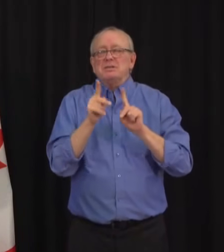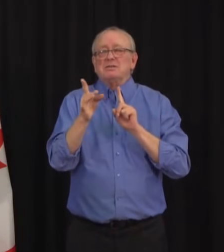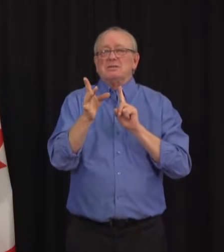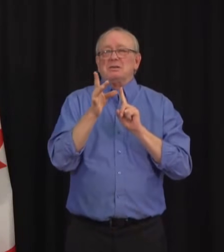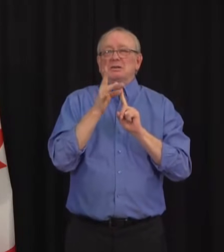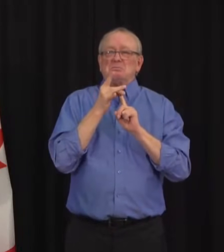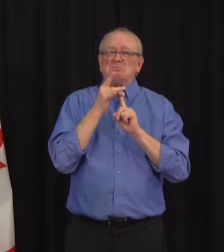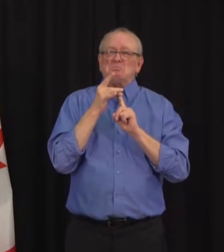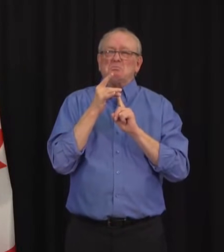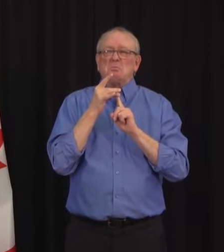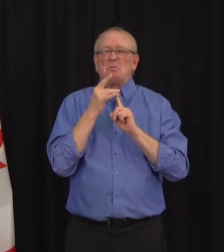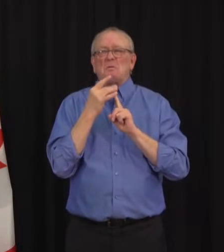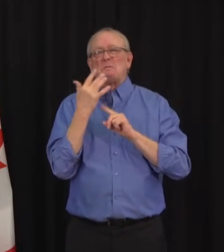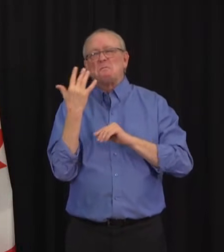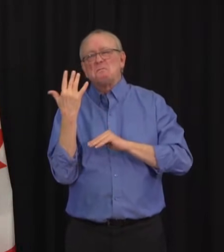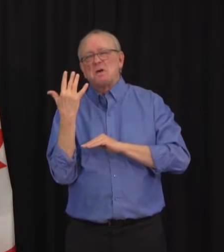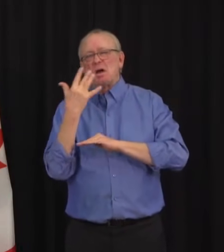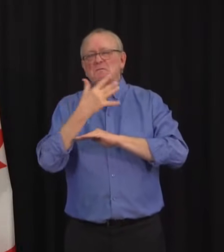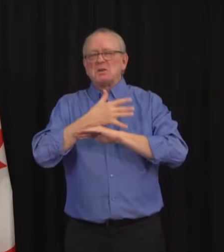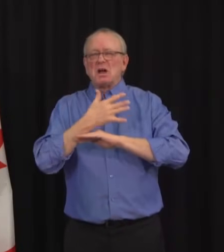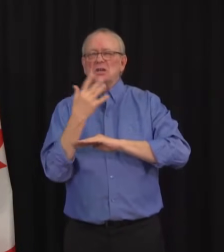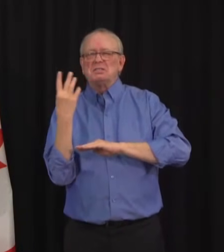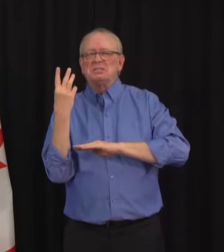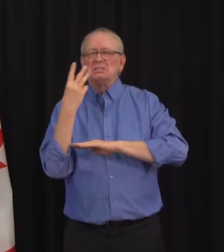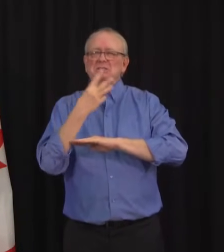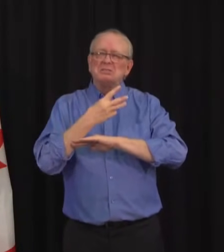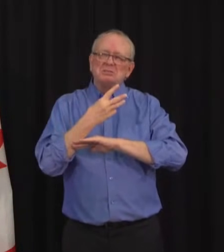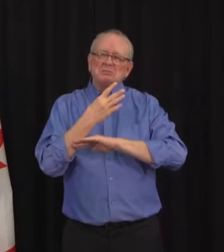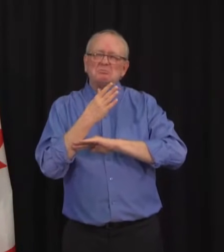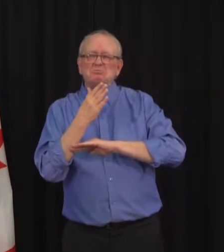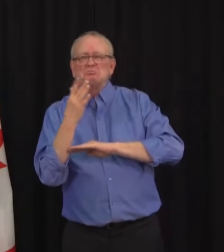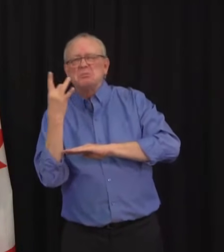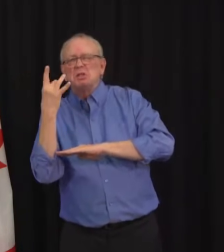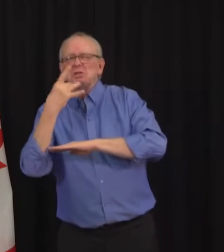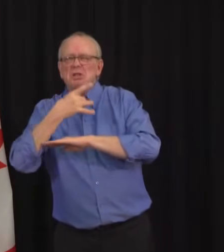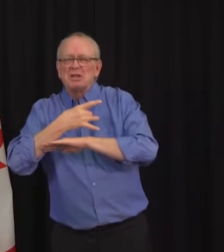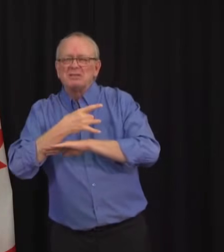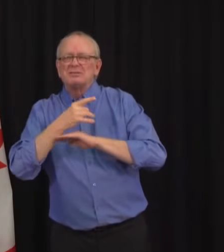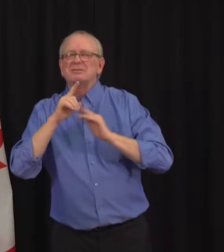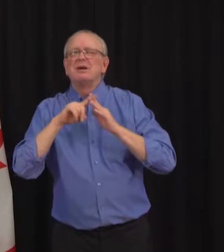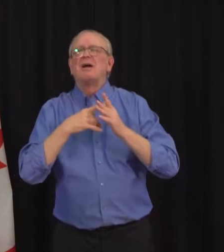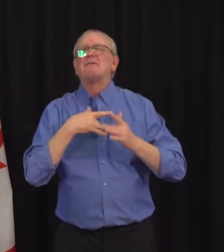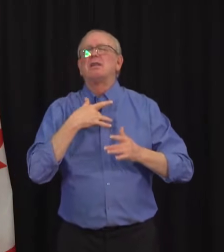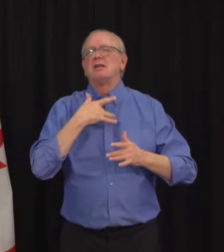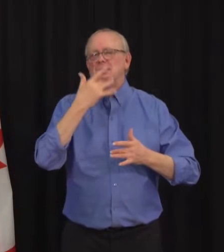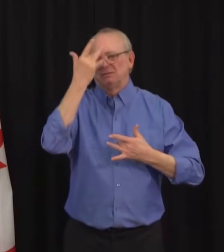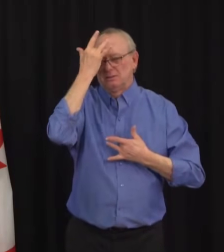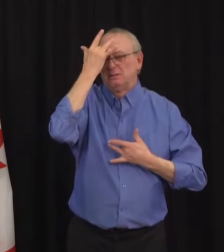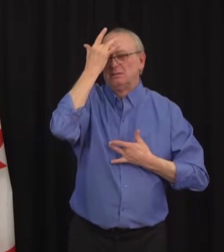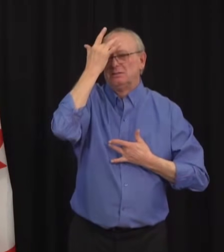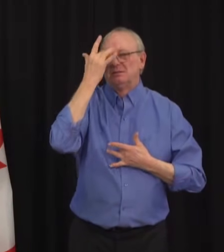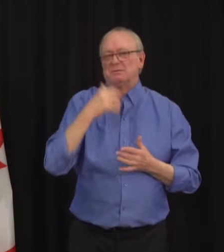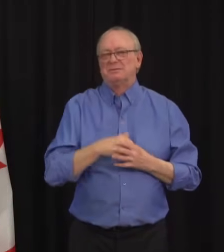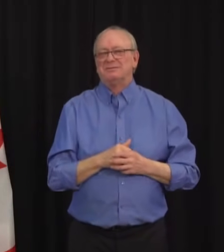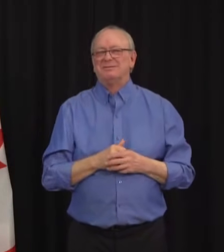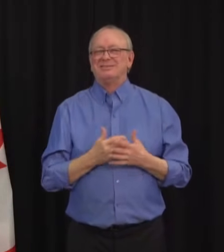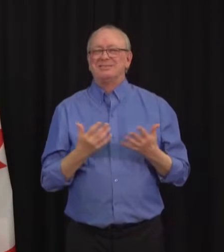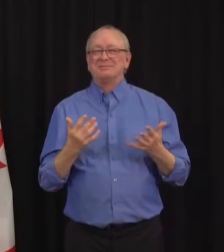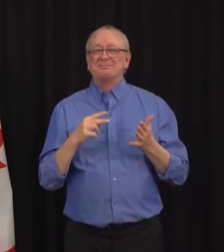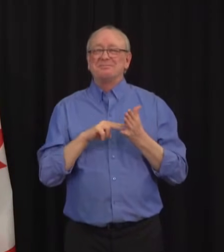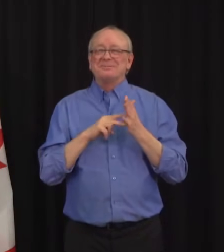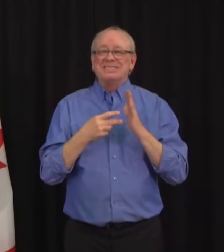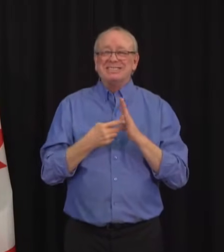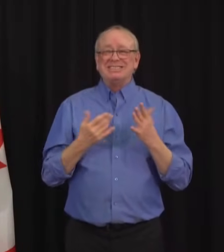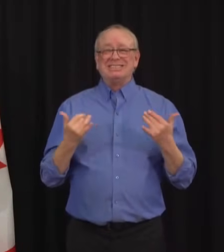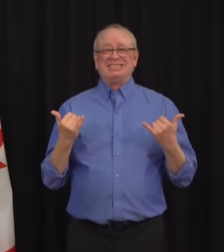they had an exposure. So I would expect that we wouldn't have diagnosed cases yet who potentially were exposed or